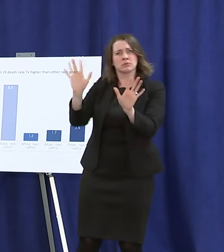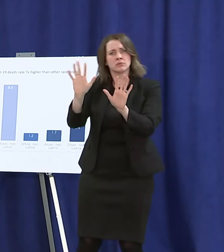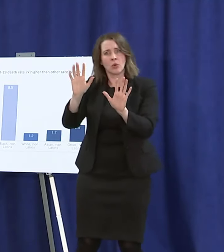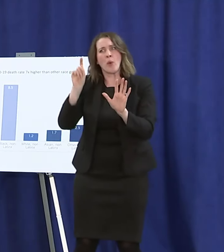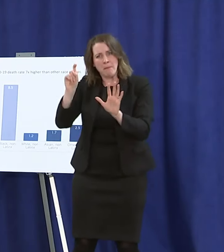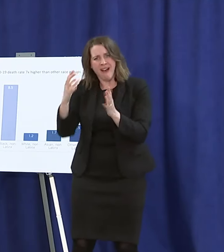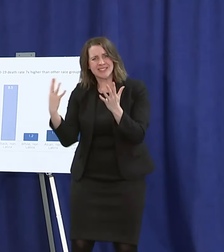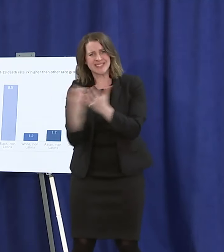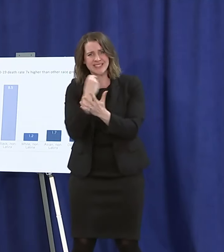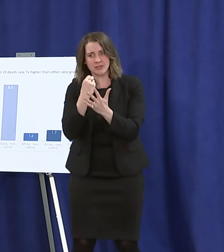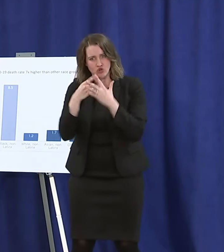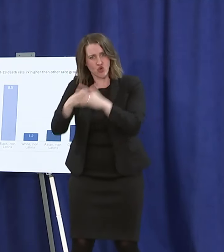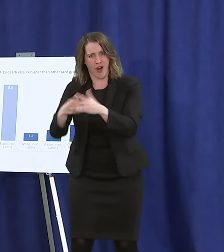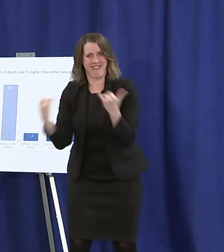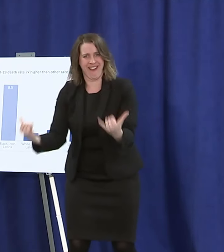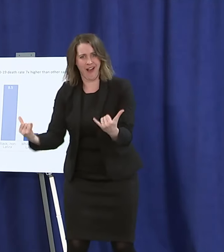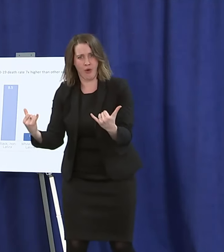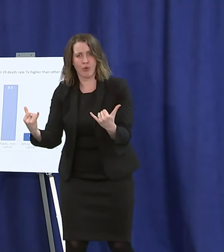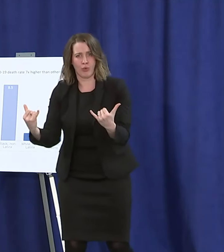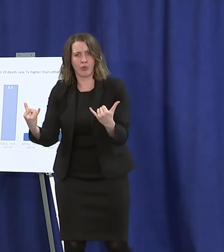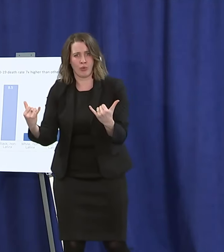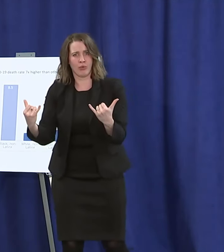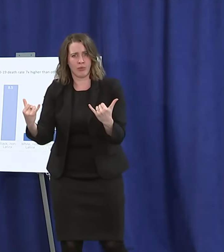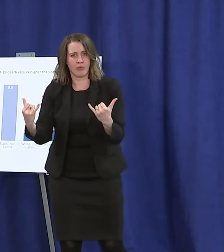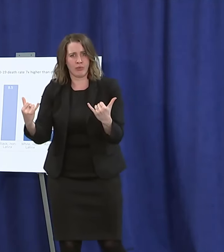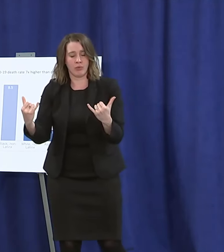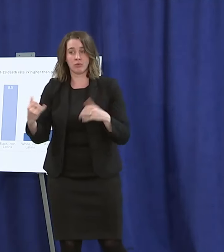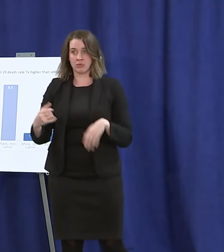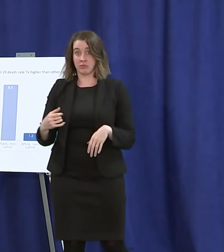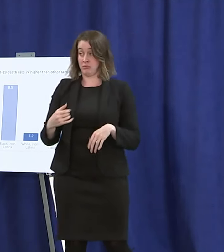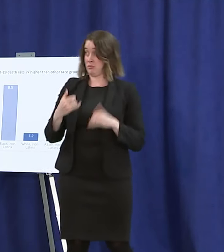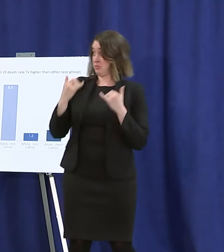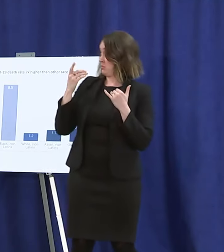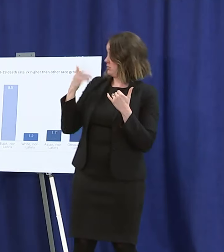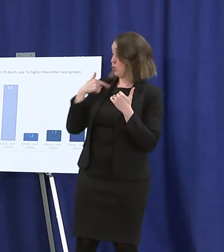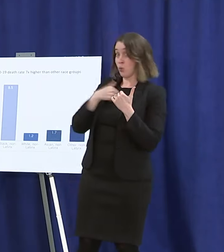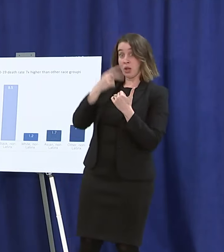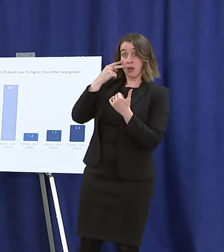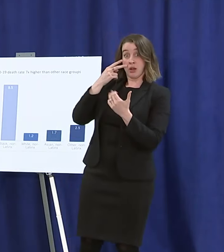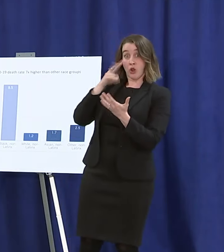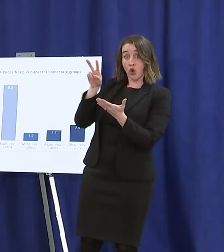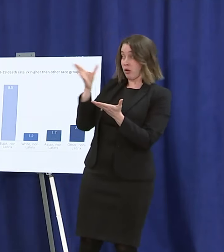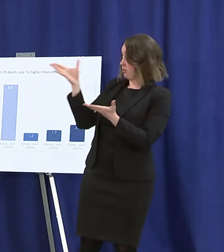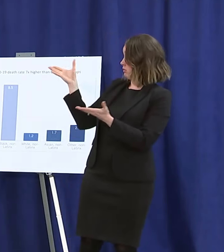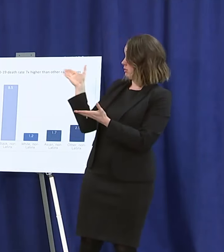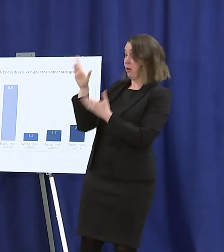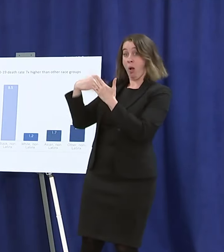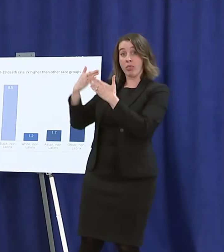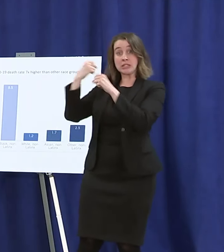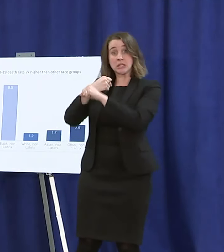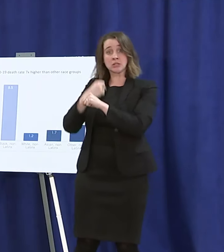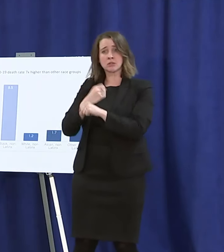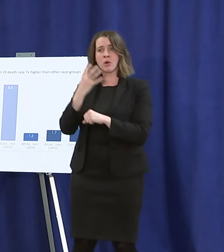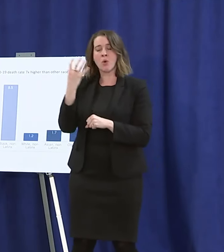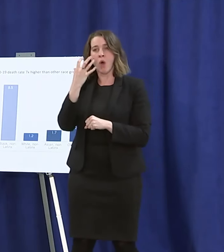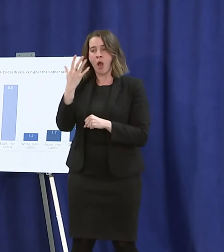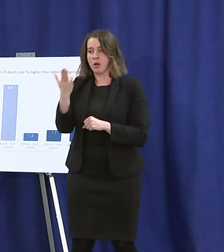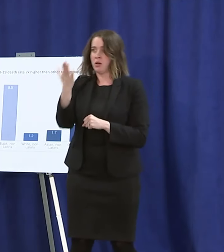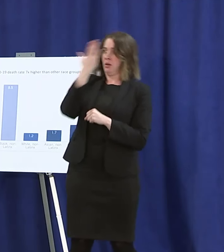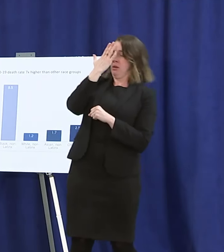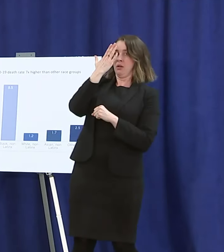city. And we see this even more urgently when we look at these numbers and this